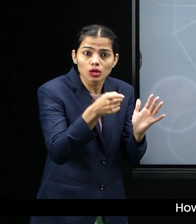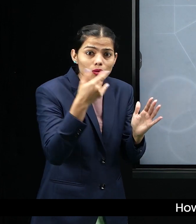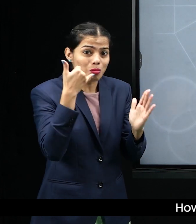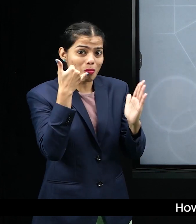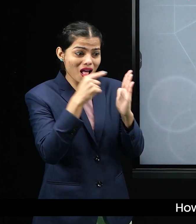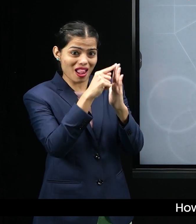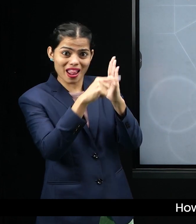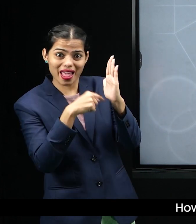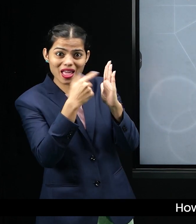have?